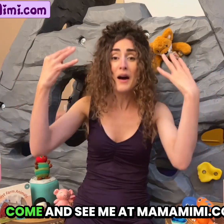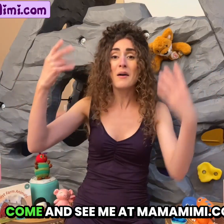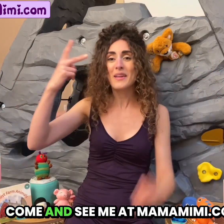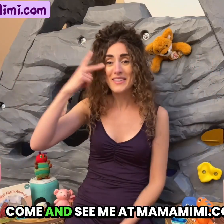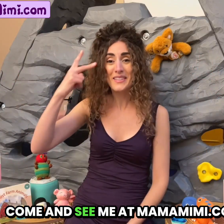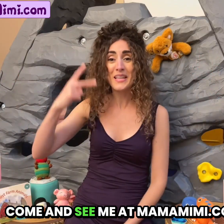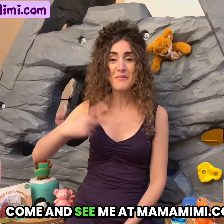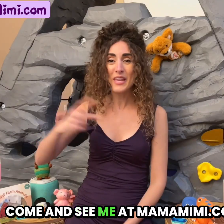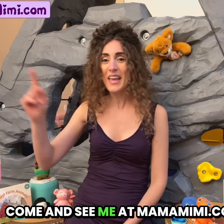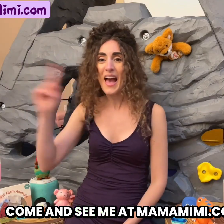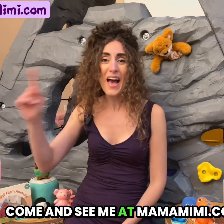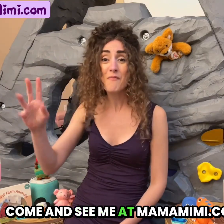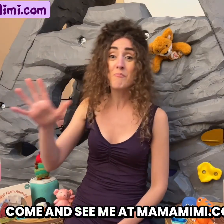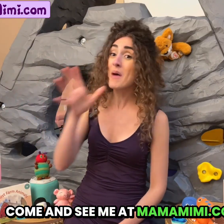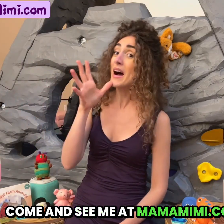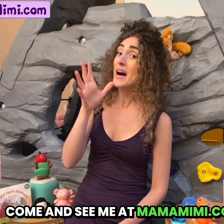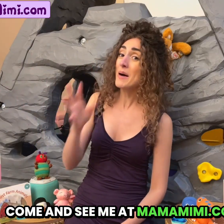Come and see me at